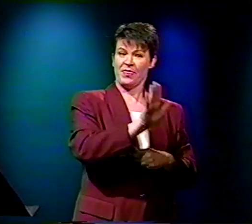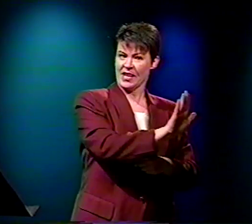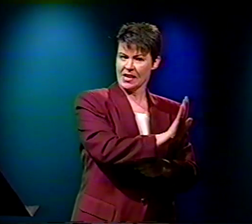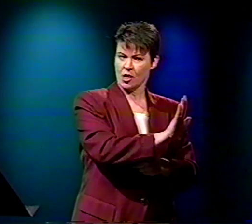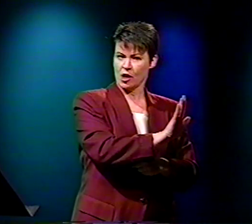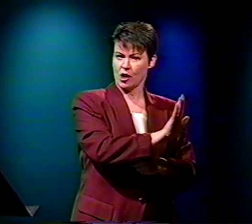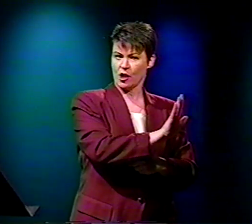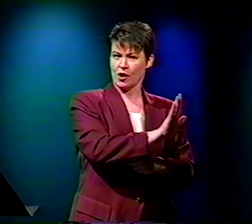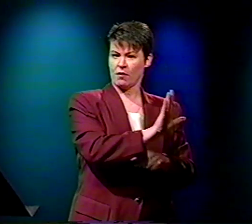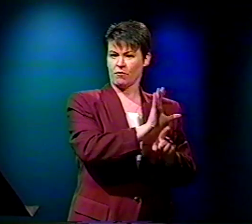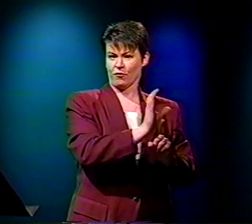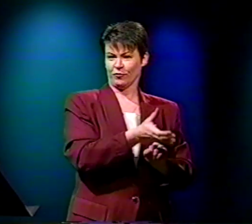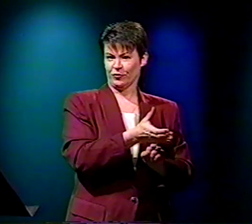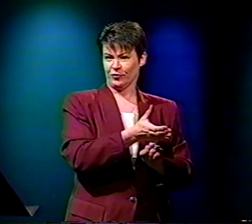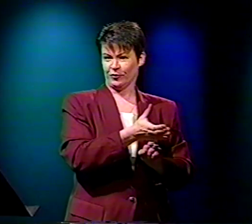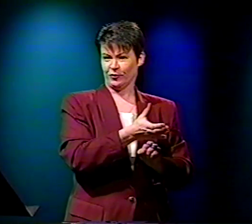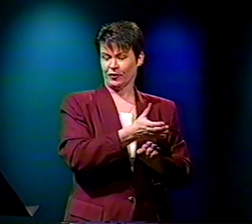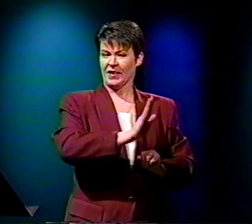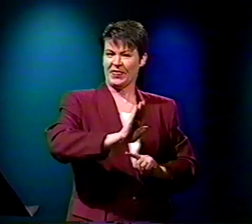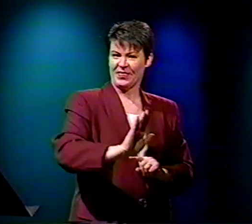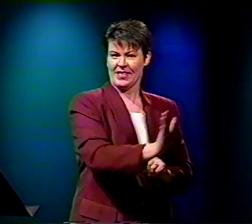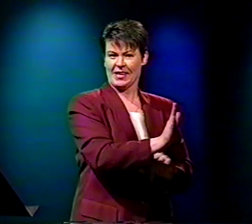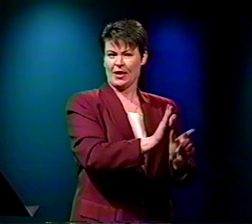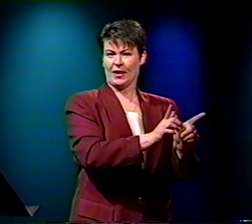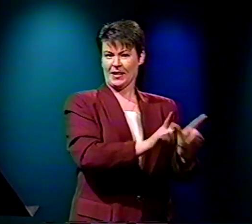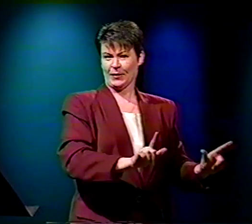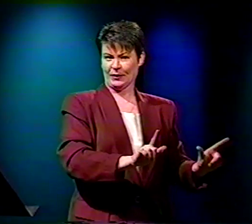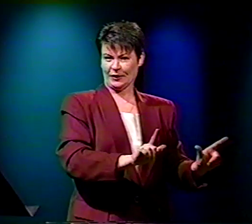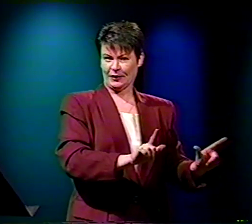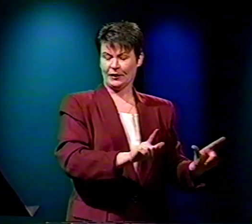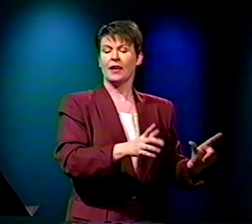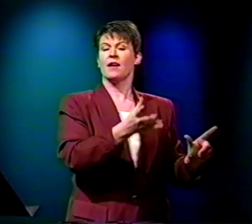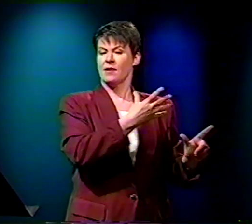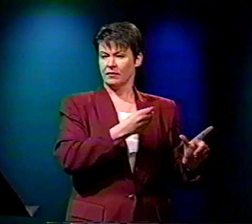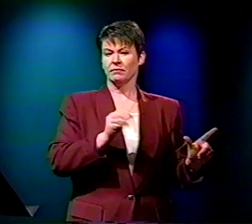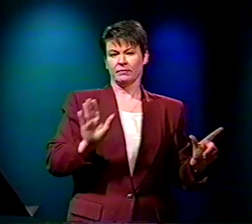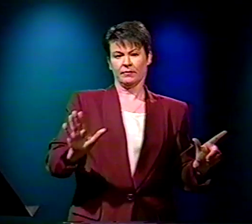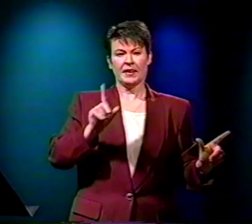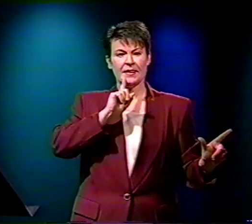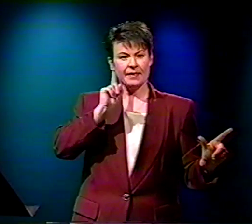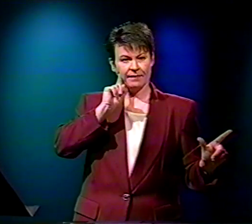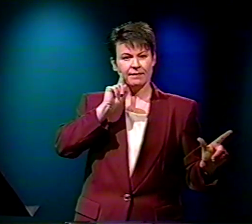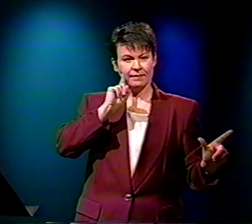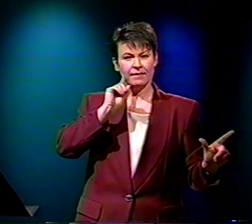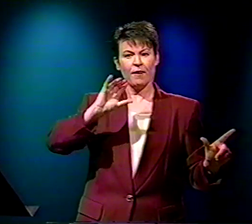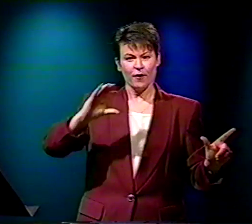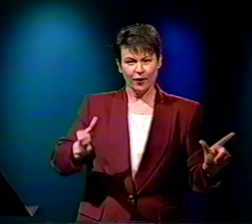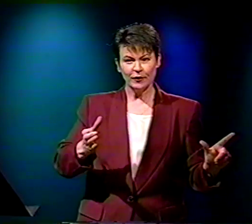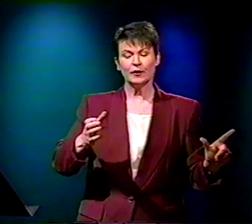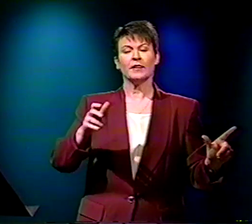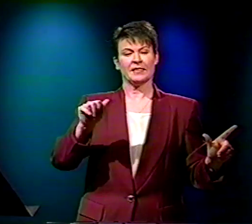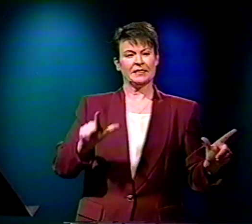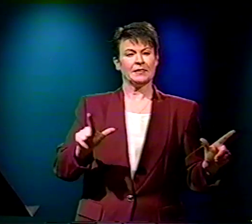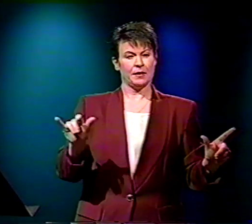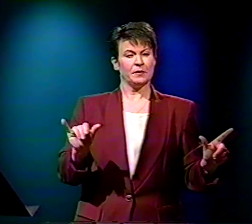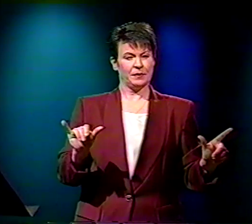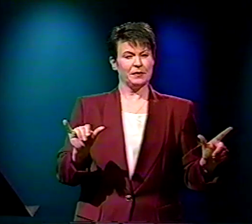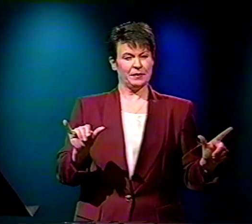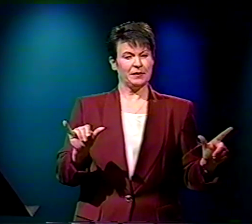They need to learn about their own culture, about their language, and about deaf people and their culture and